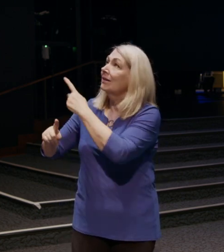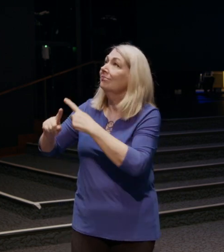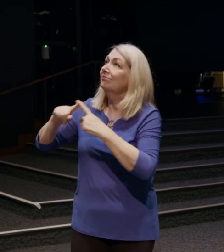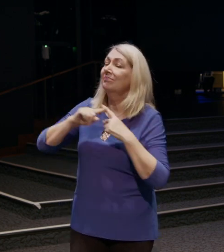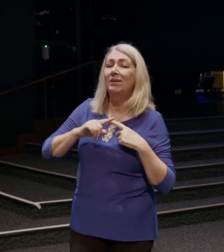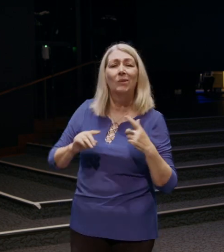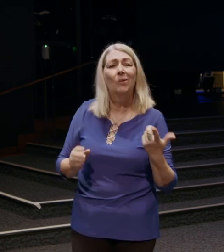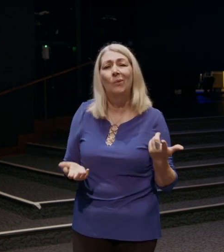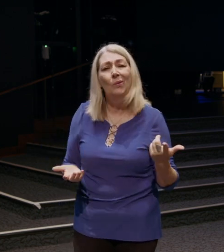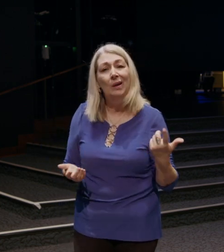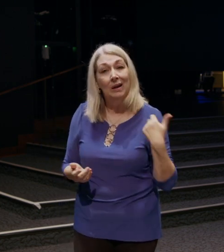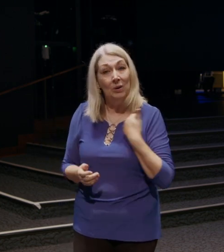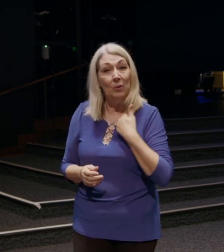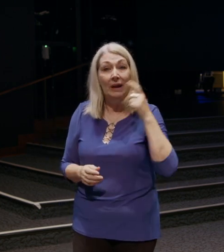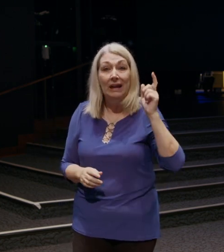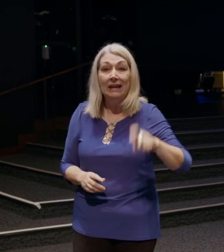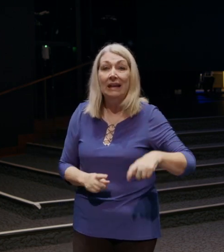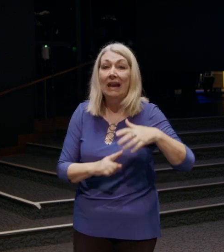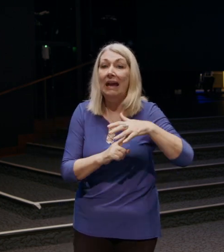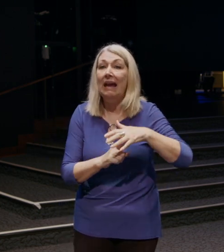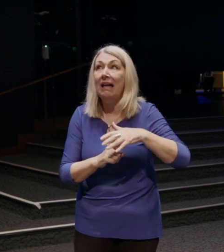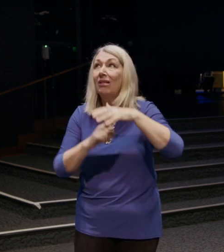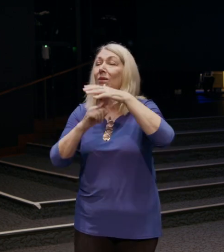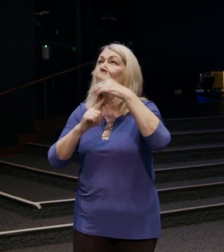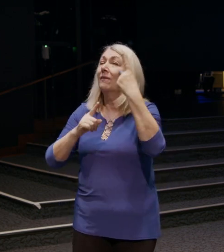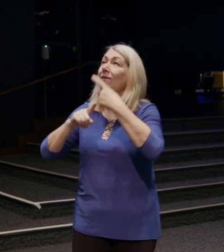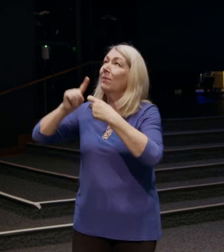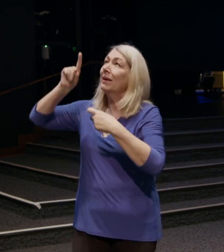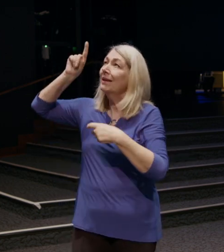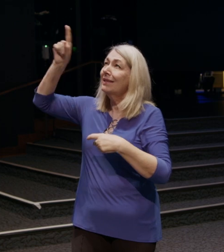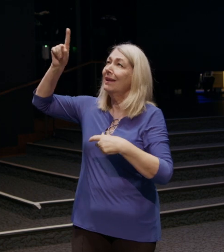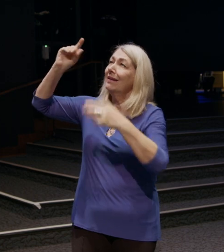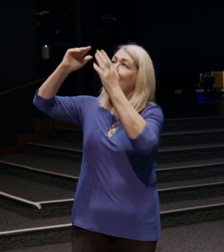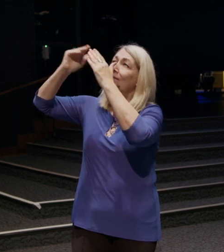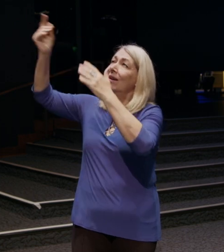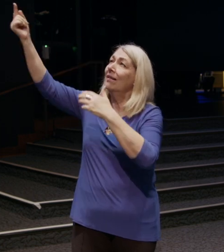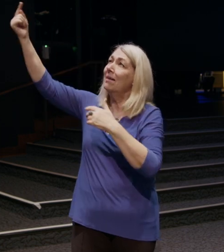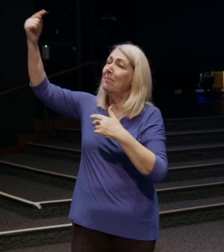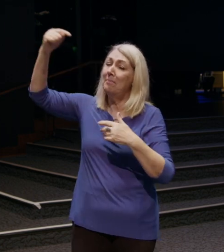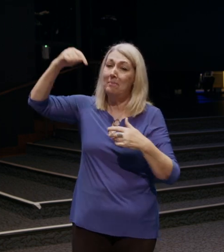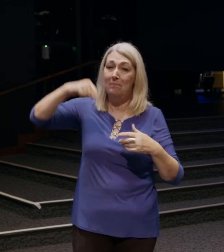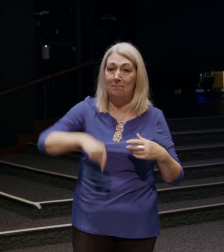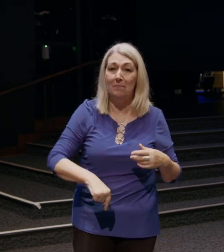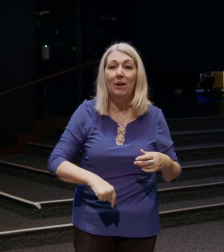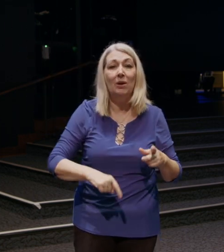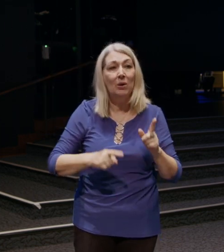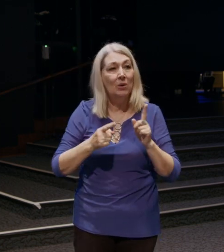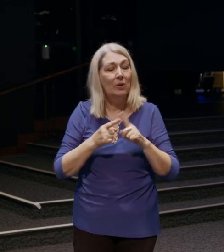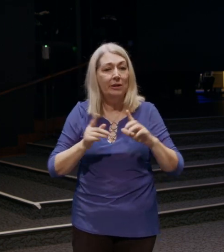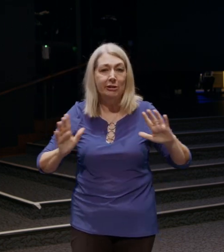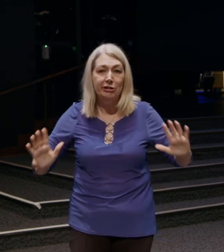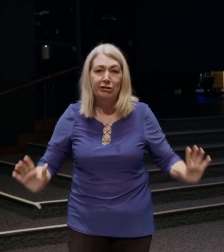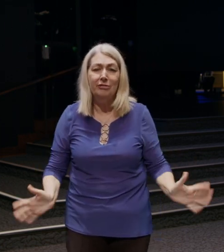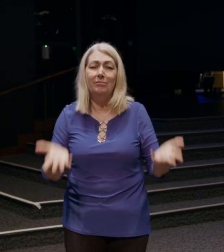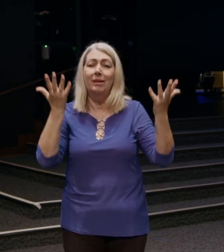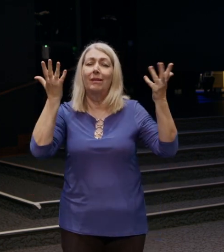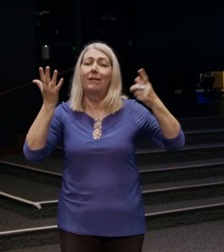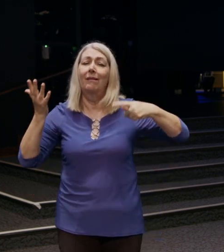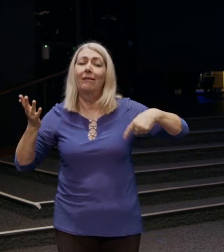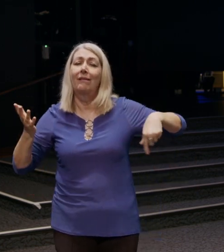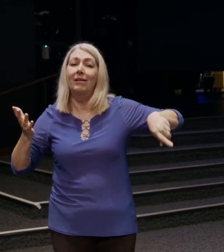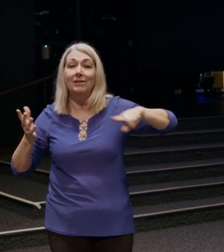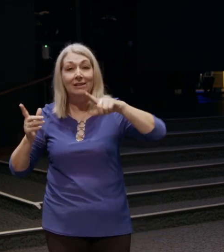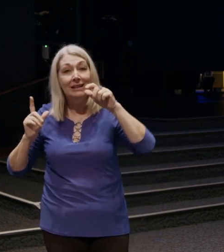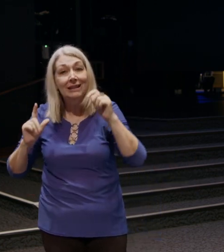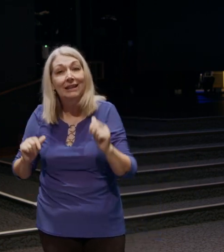helicopter. We need something from up there to come down here to lift us up. Can